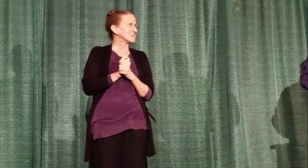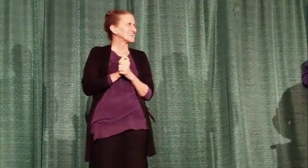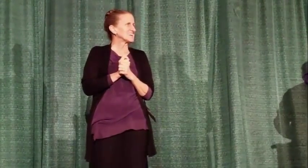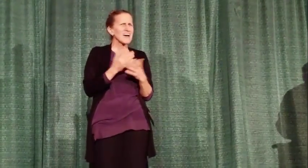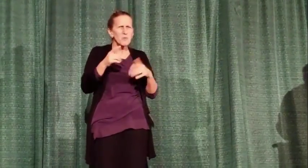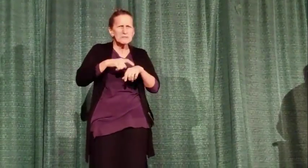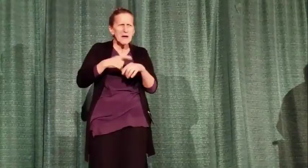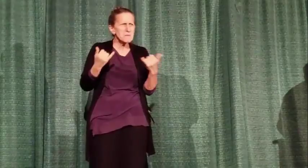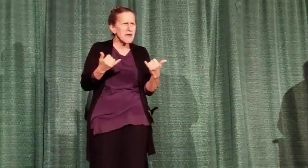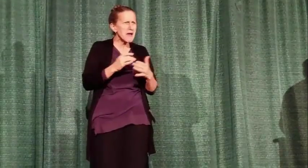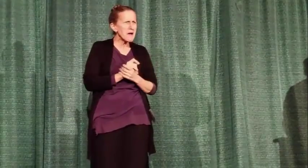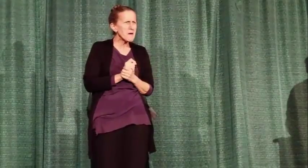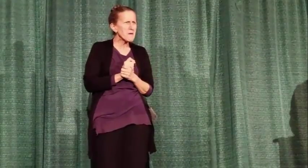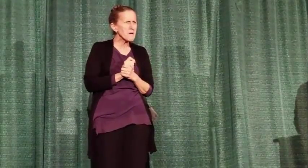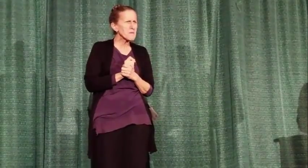What time is it?